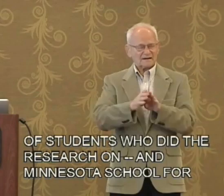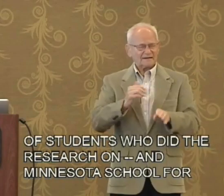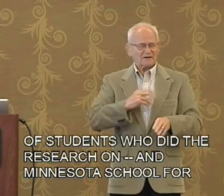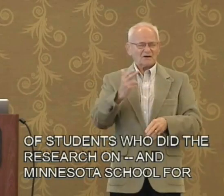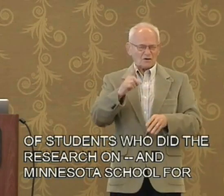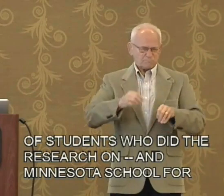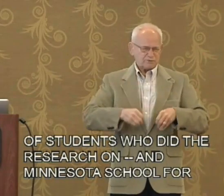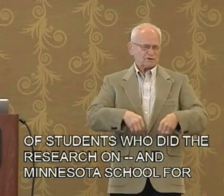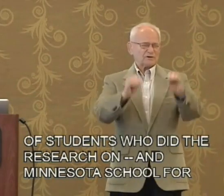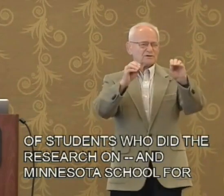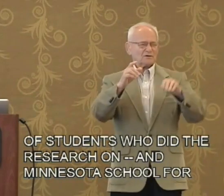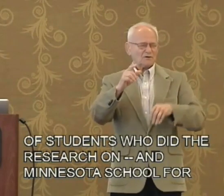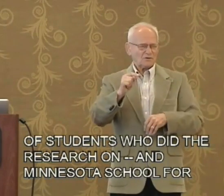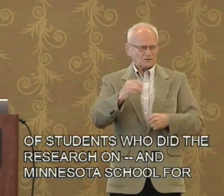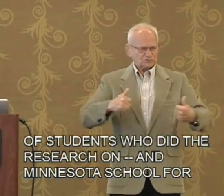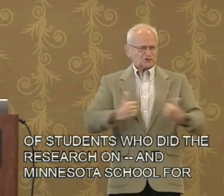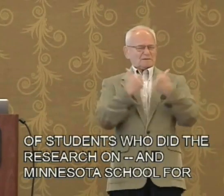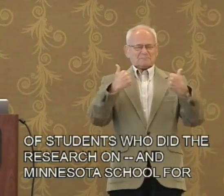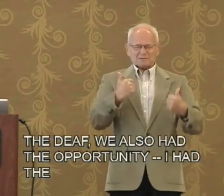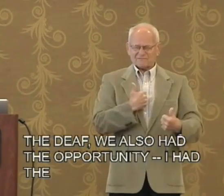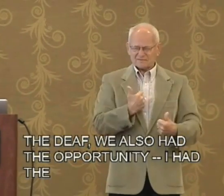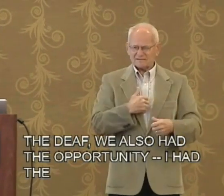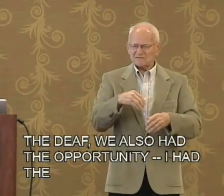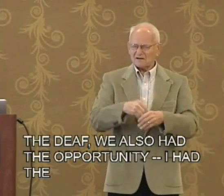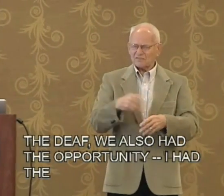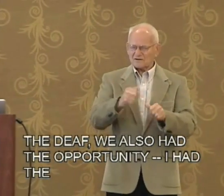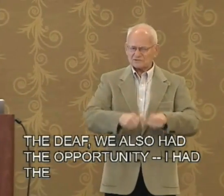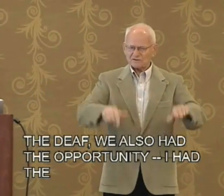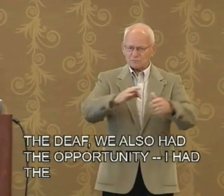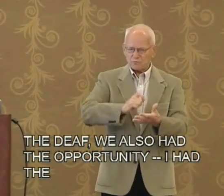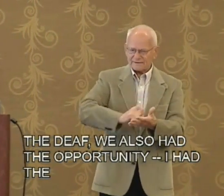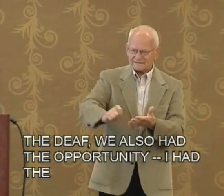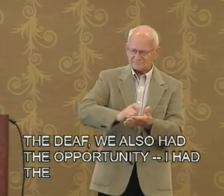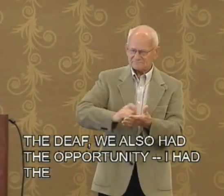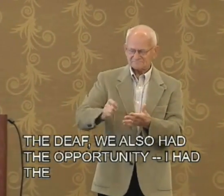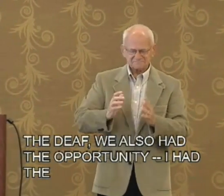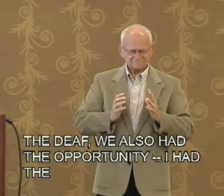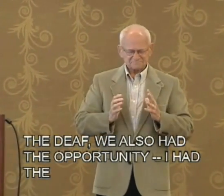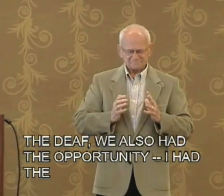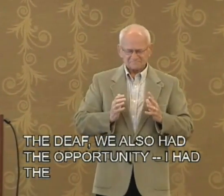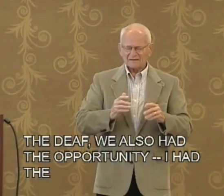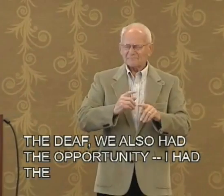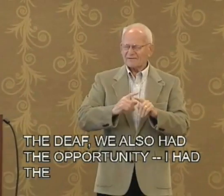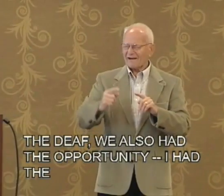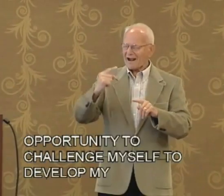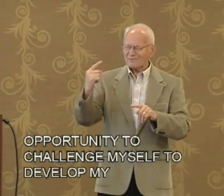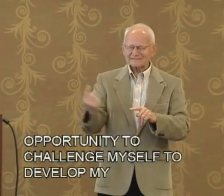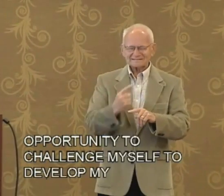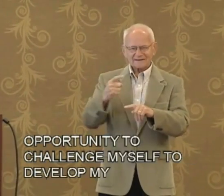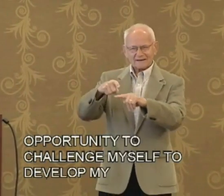And at the Minnesota School for the Deaf, we also had the opportunity, I had the opportunity to challenge myself to develop my writing skills.